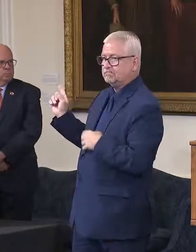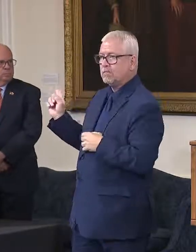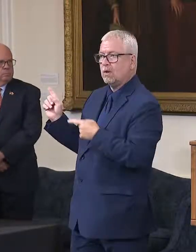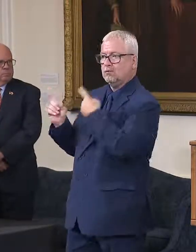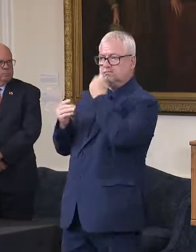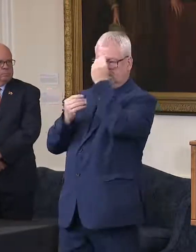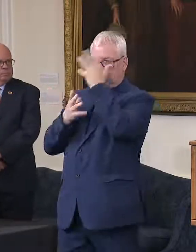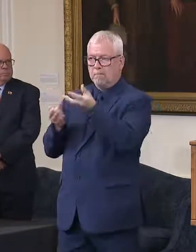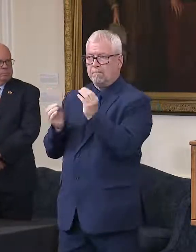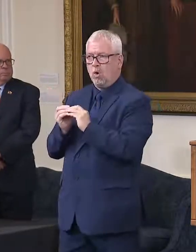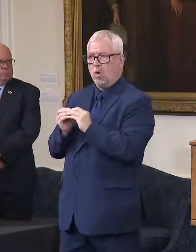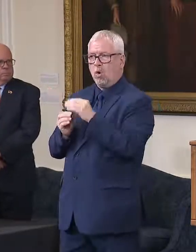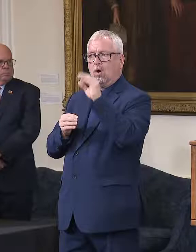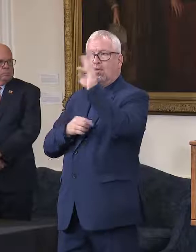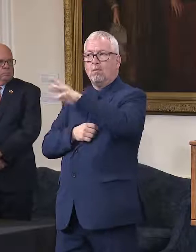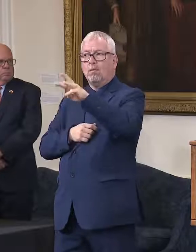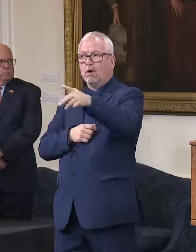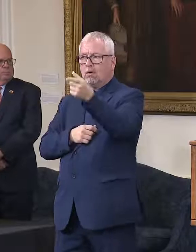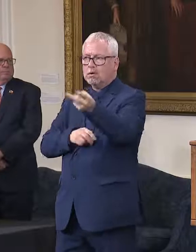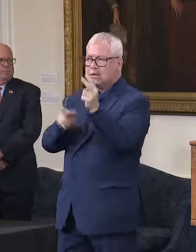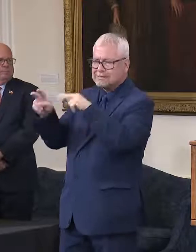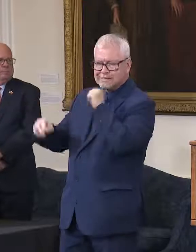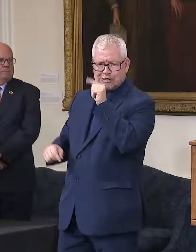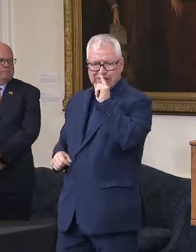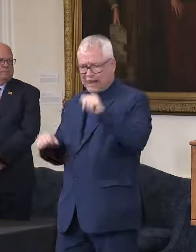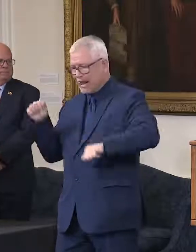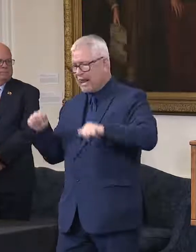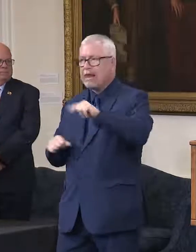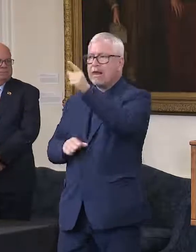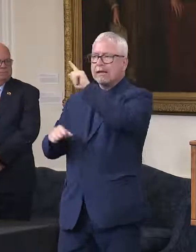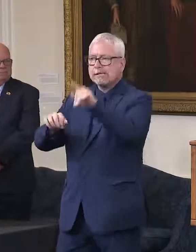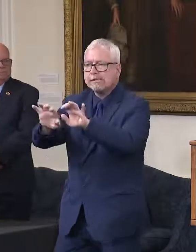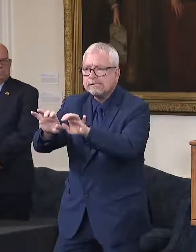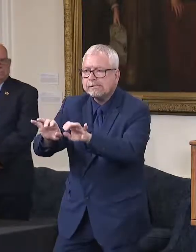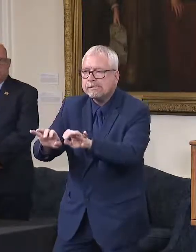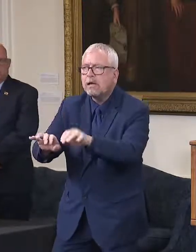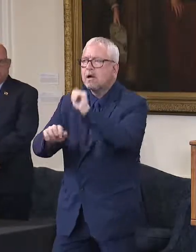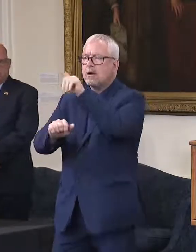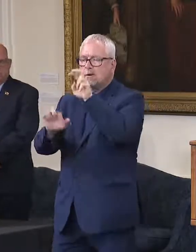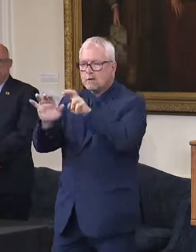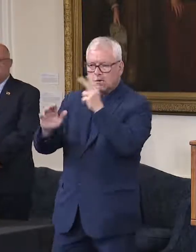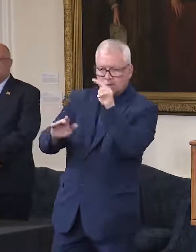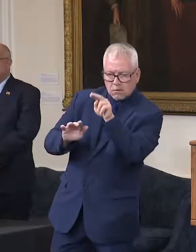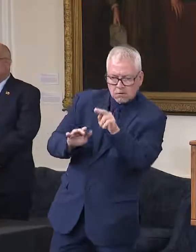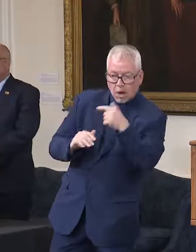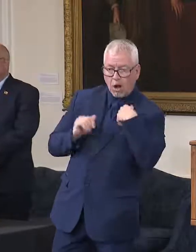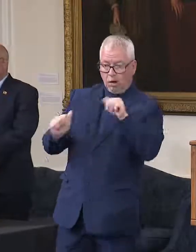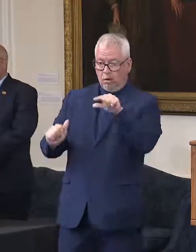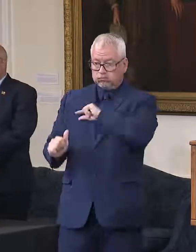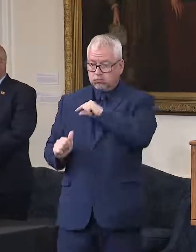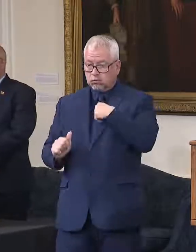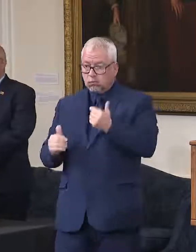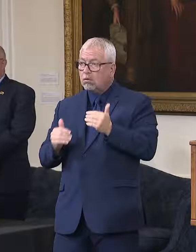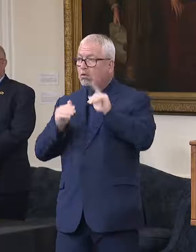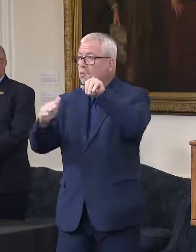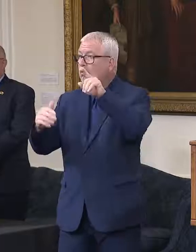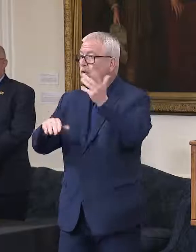covidvax.maryland.gov website so that people can find the vaccinations, and our call center